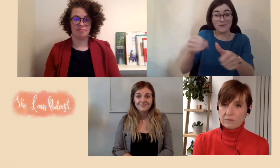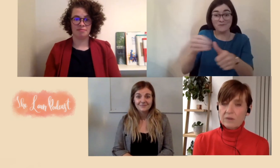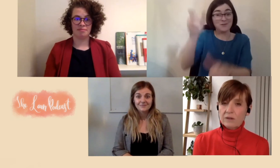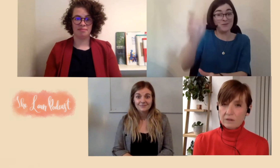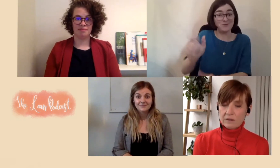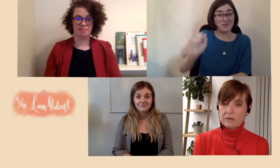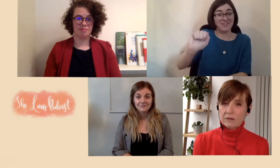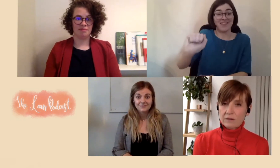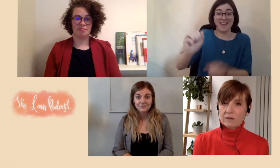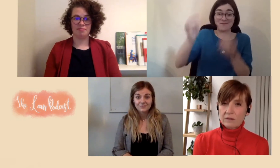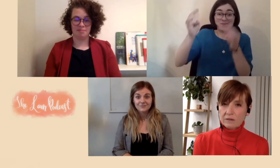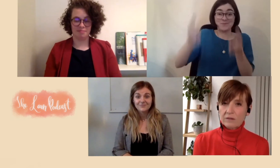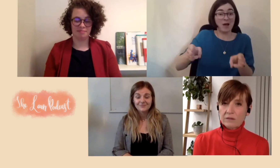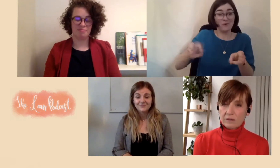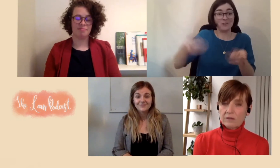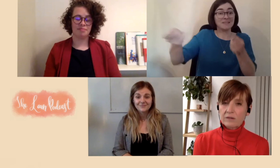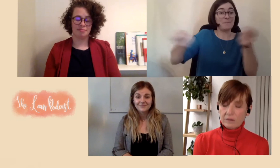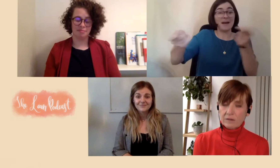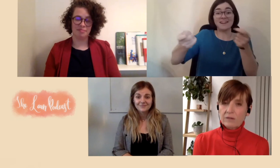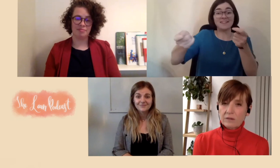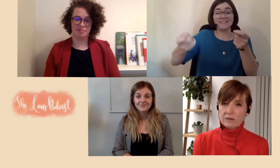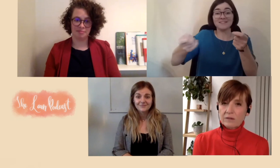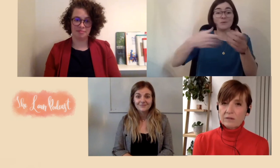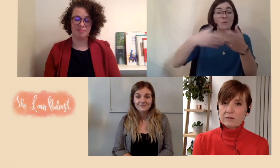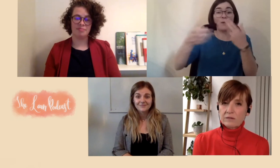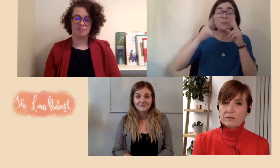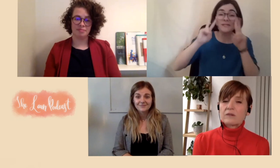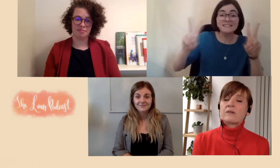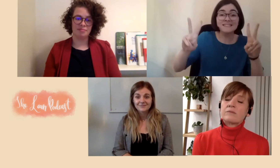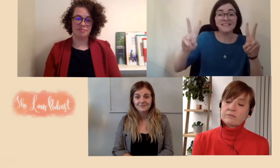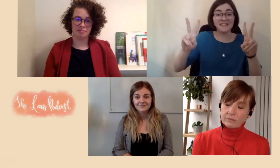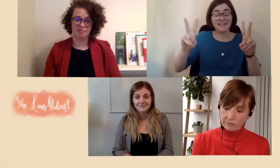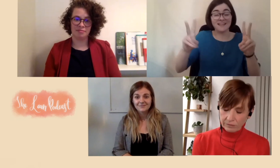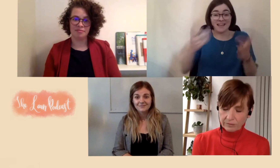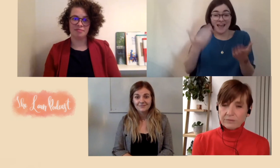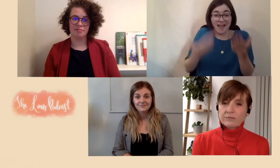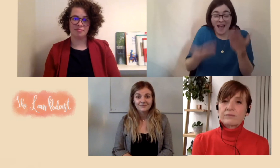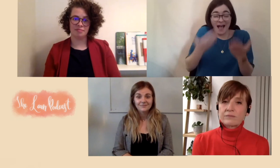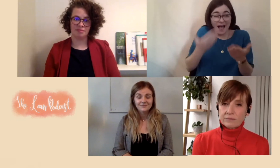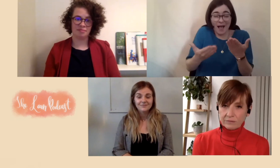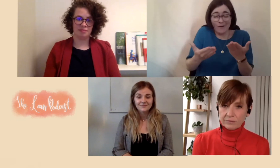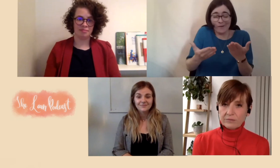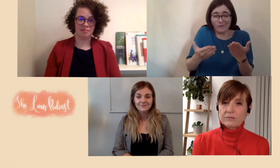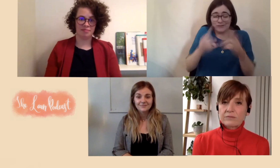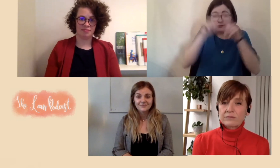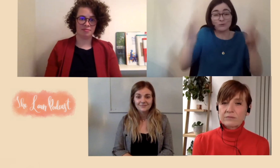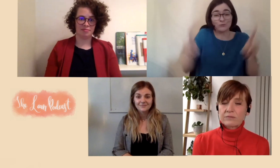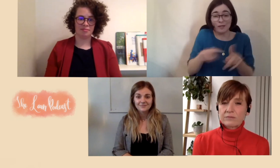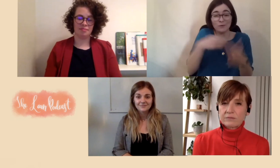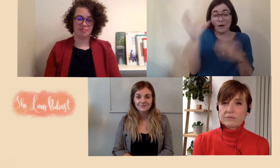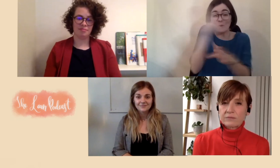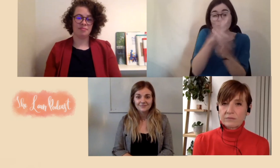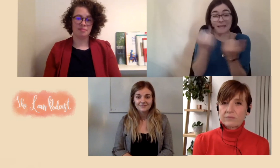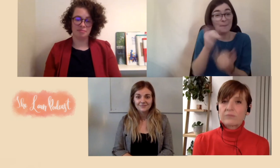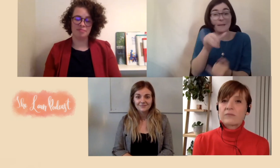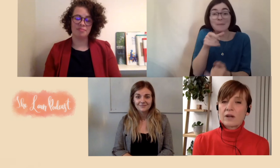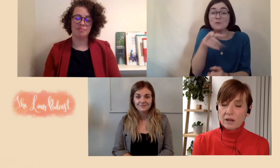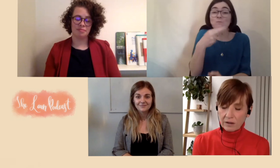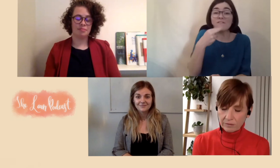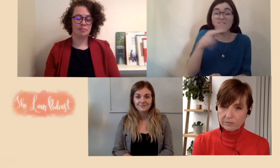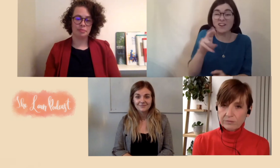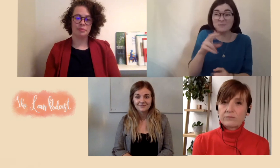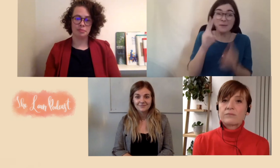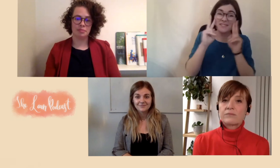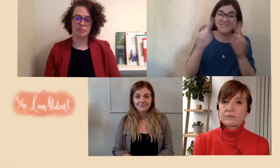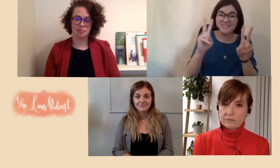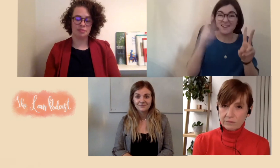on, but all of a sudden there's a screen being shared and you can't, everybody turns tiny, and that can cause a bit of panic.